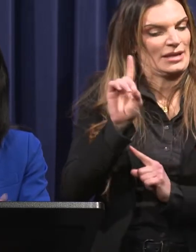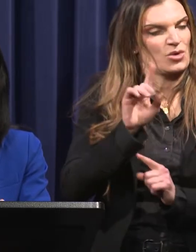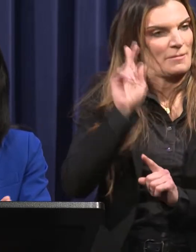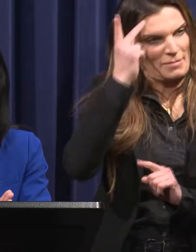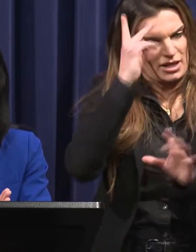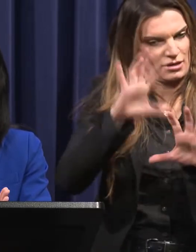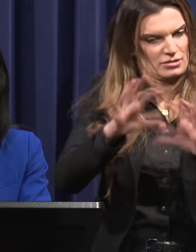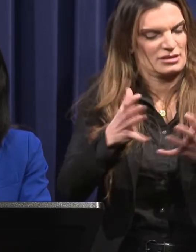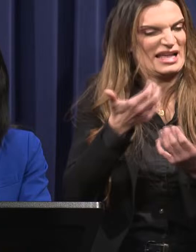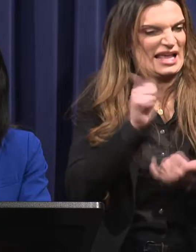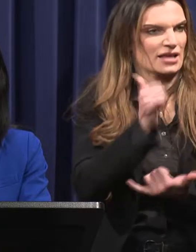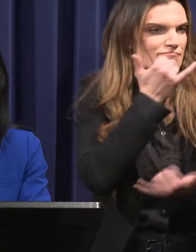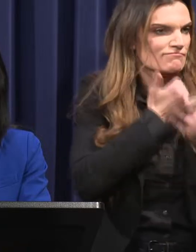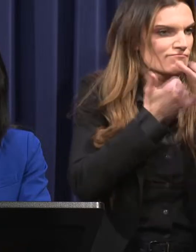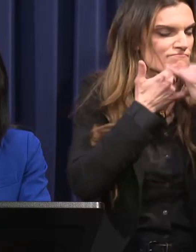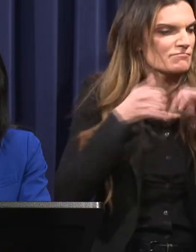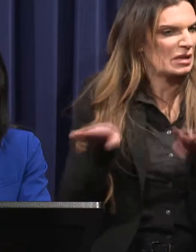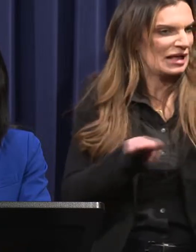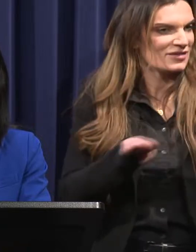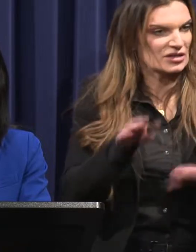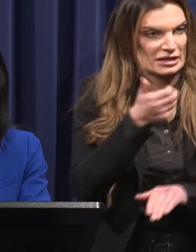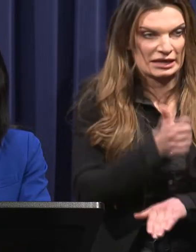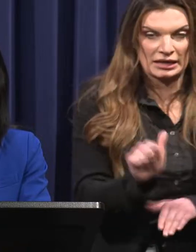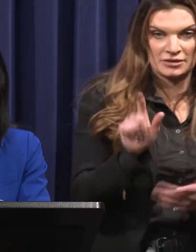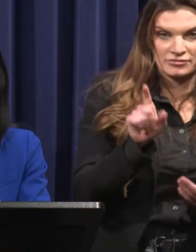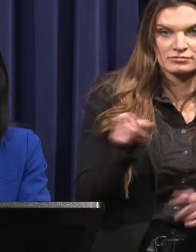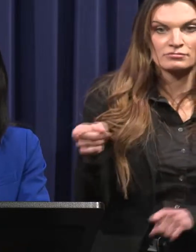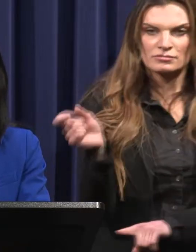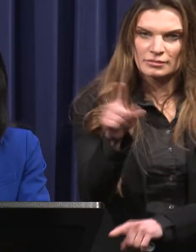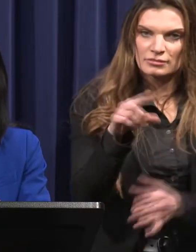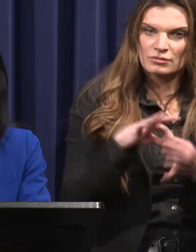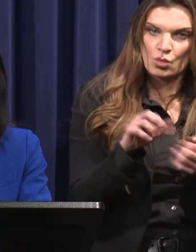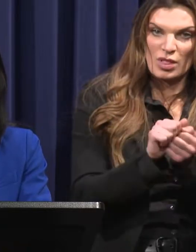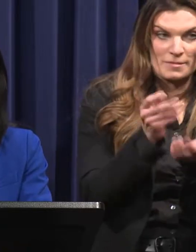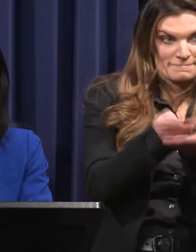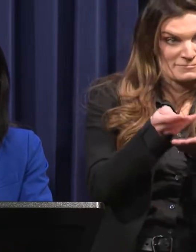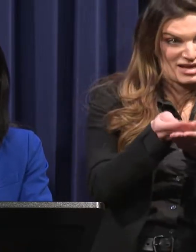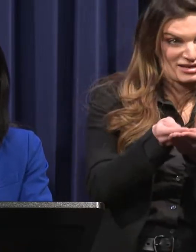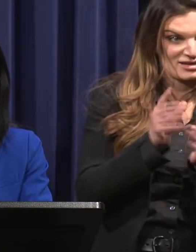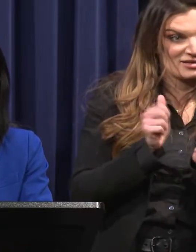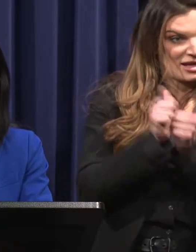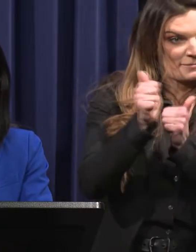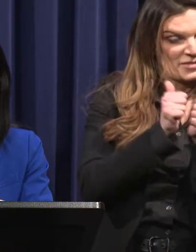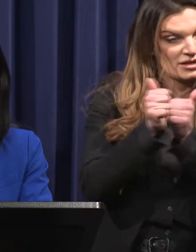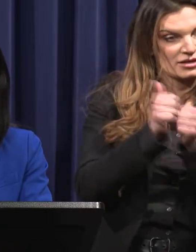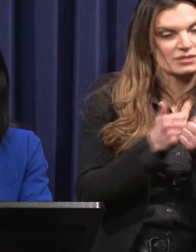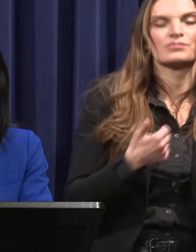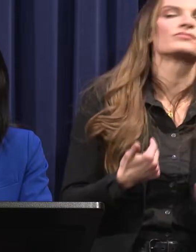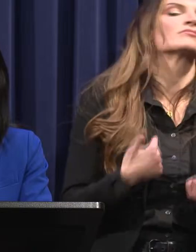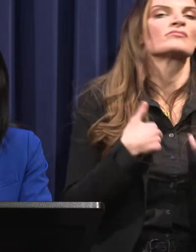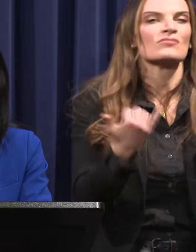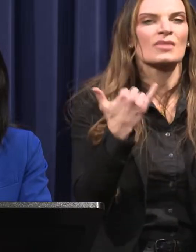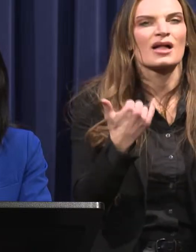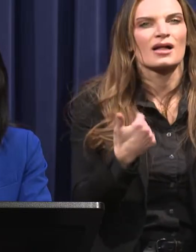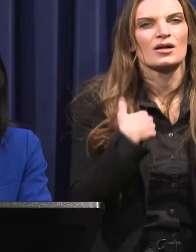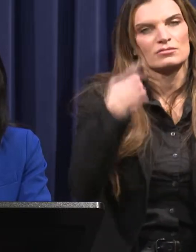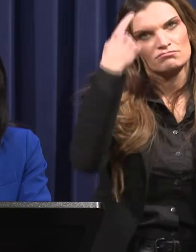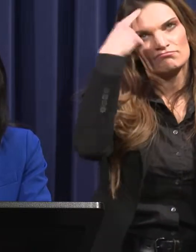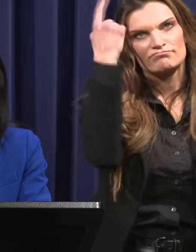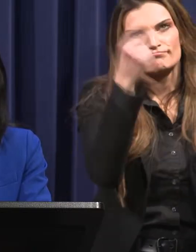In regard to campaign finance related issues, I'm thinking about our major investigations right